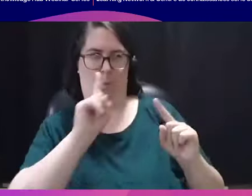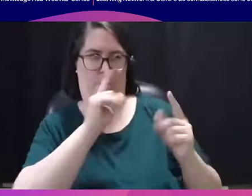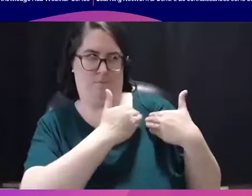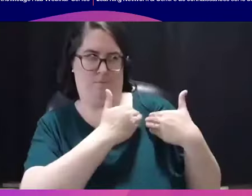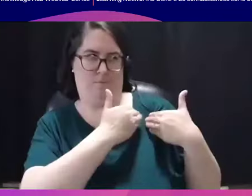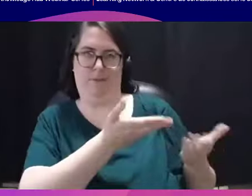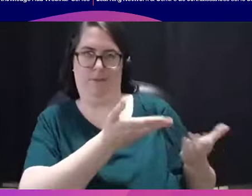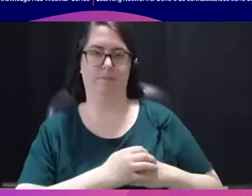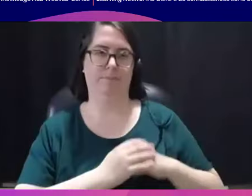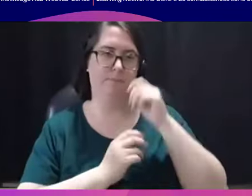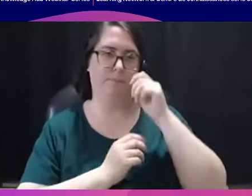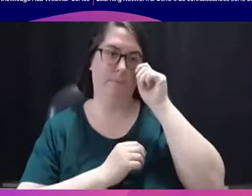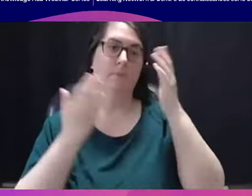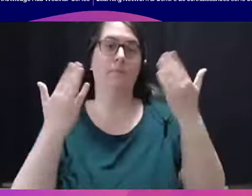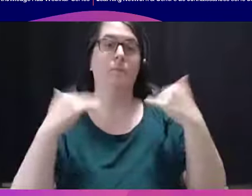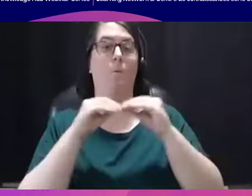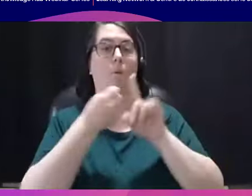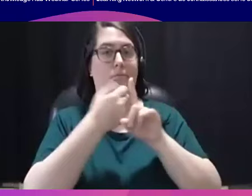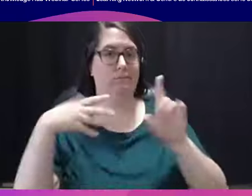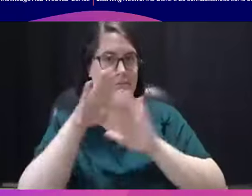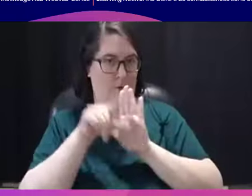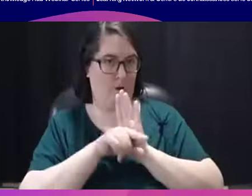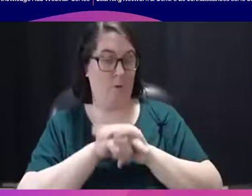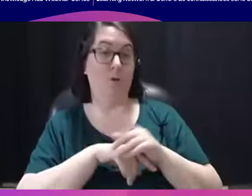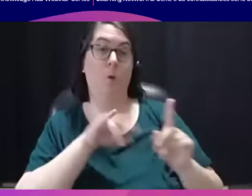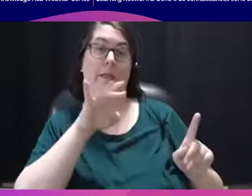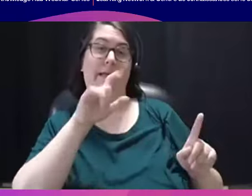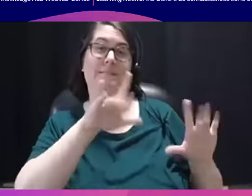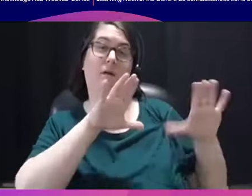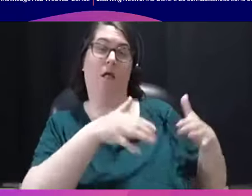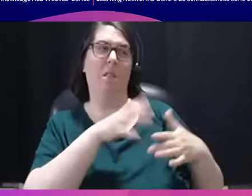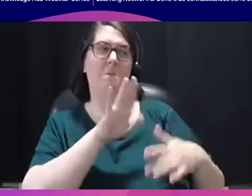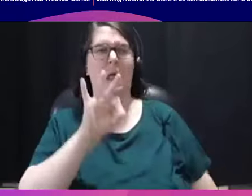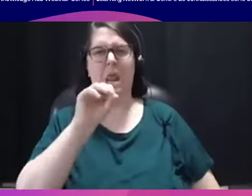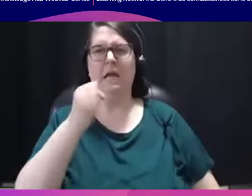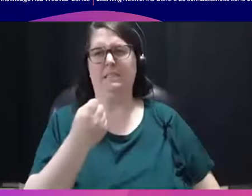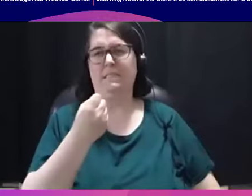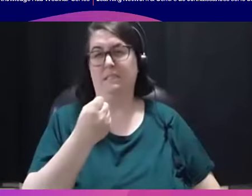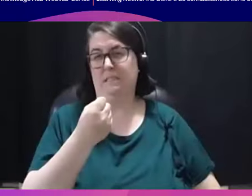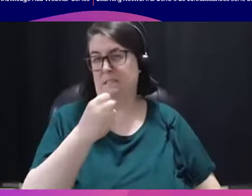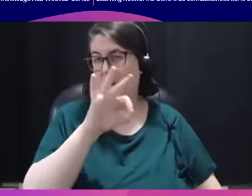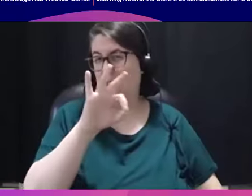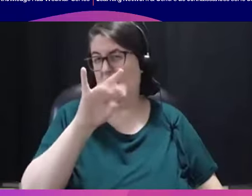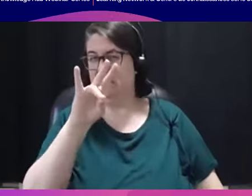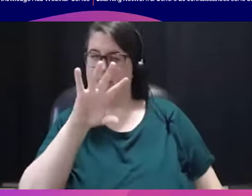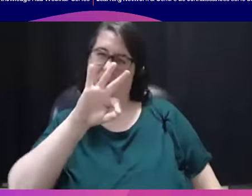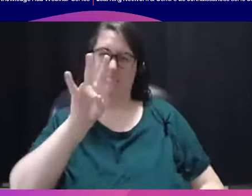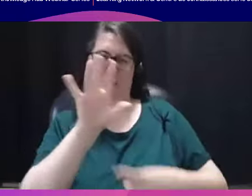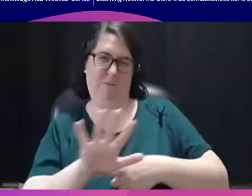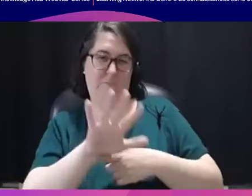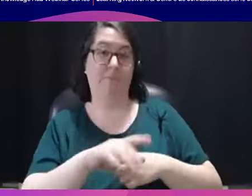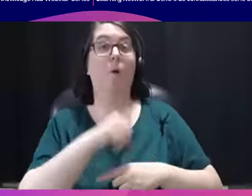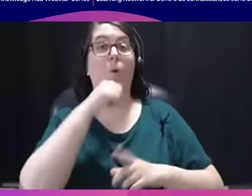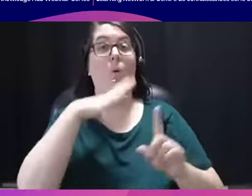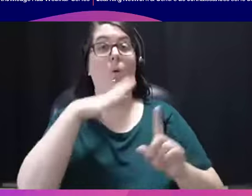So to provide some greater context, the incel community emerged around the 1990s, I believe in the 1997, established by a woman